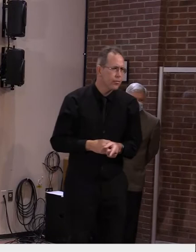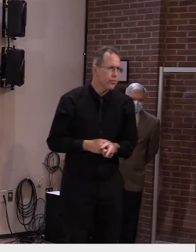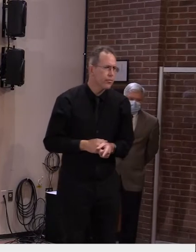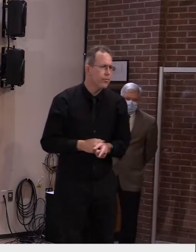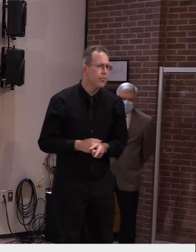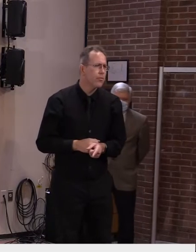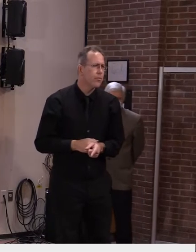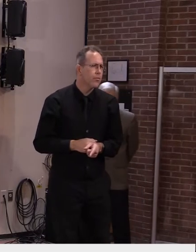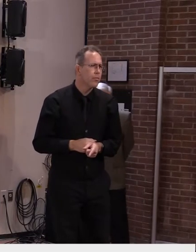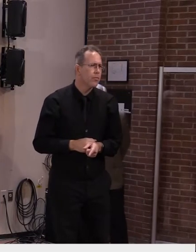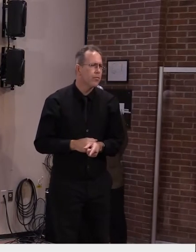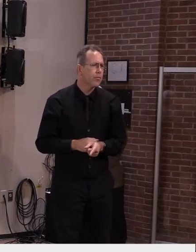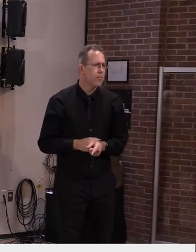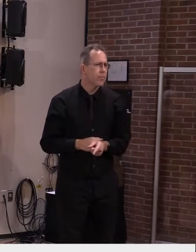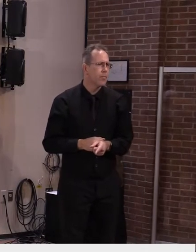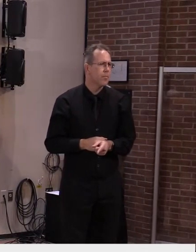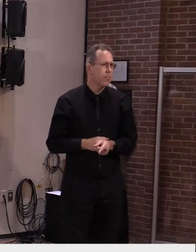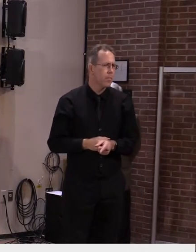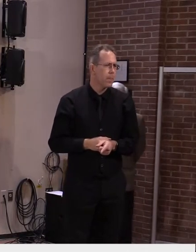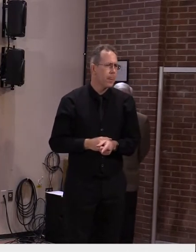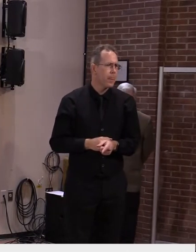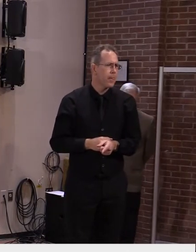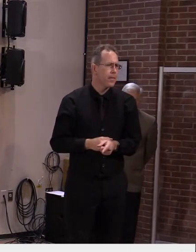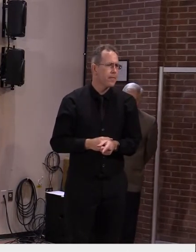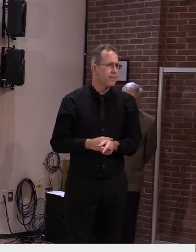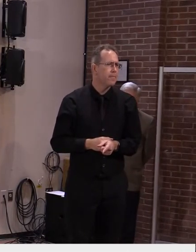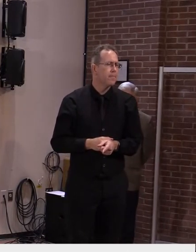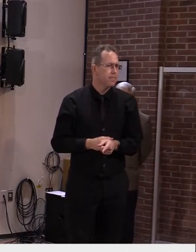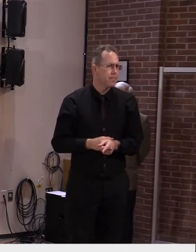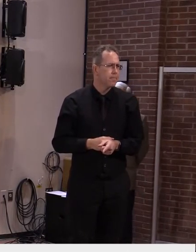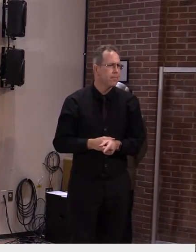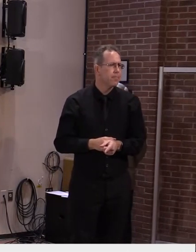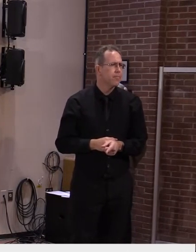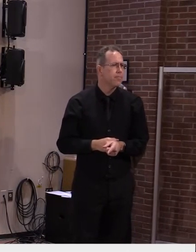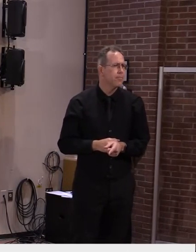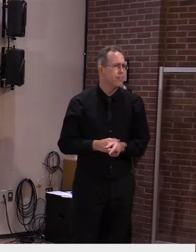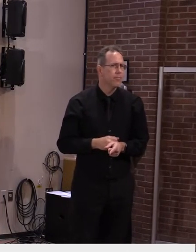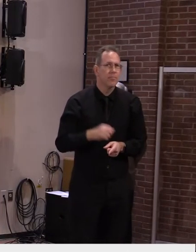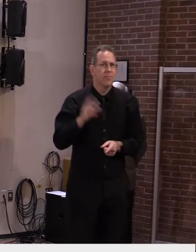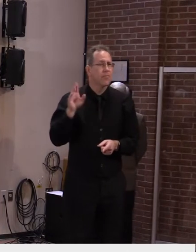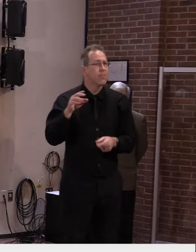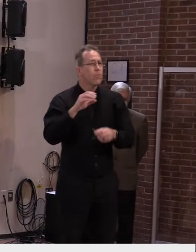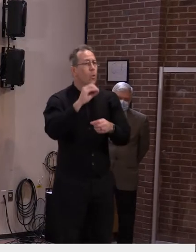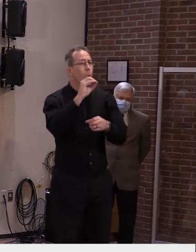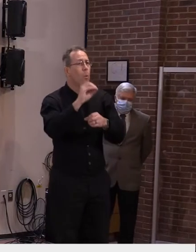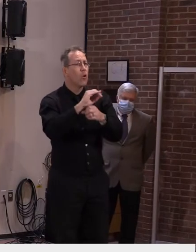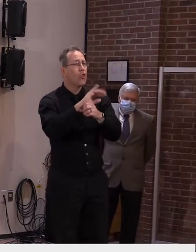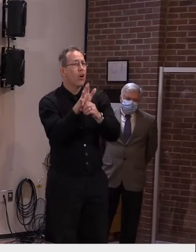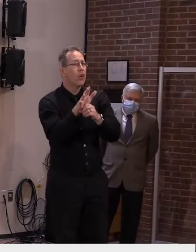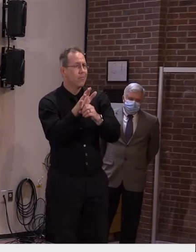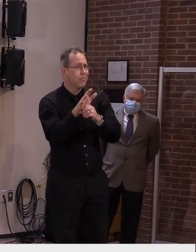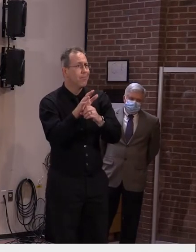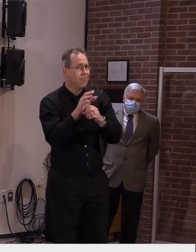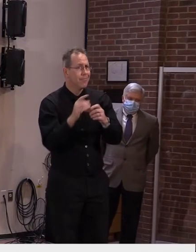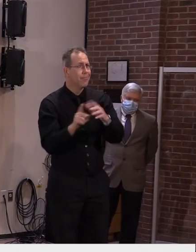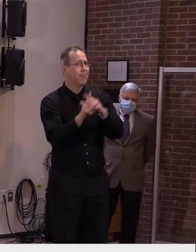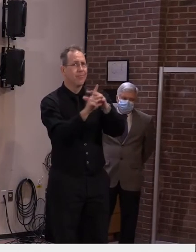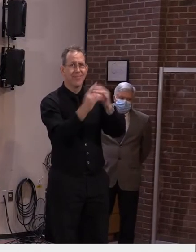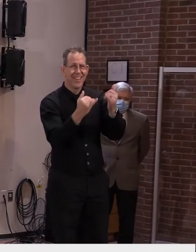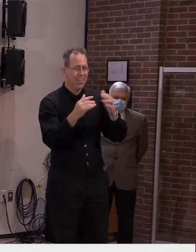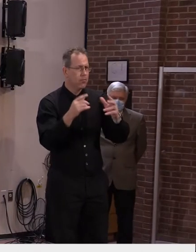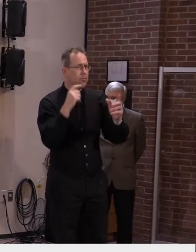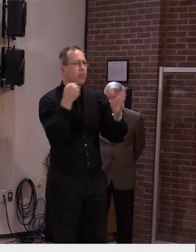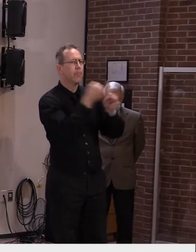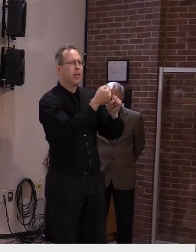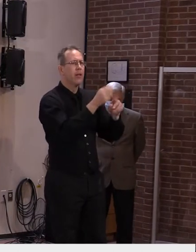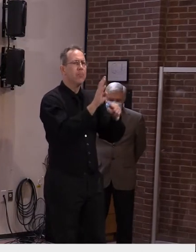There's the stock market's been hit for concerns about it, and there's also concerns about increasing inflation as the supply chain could